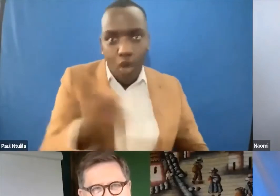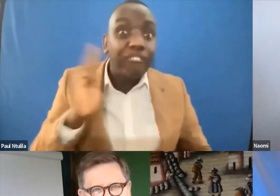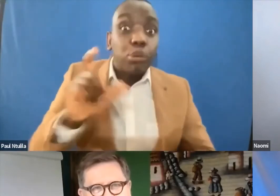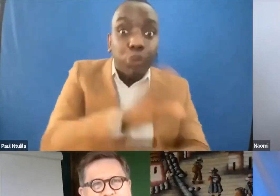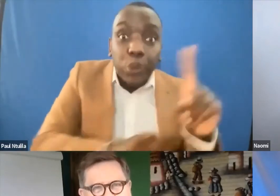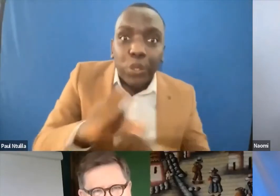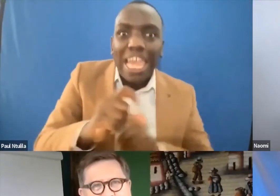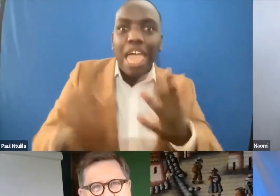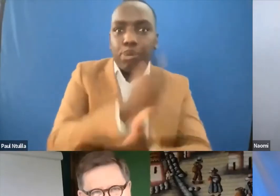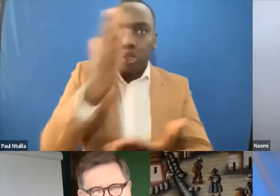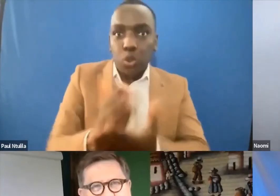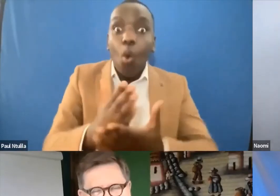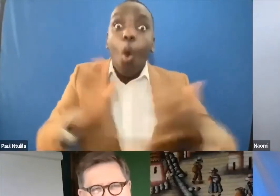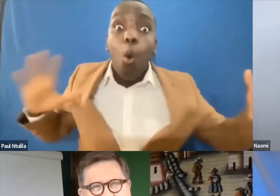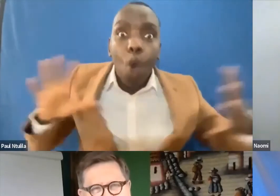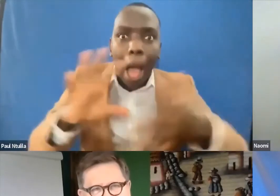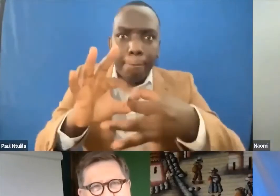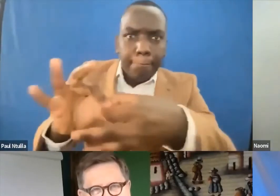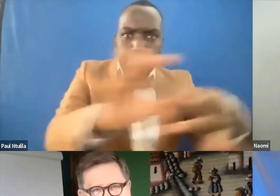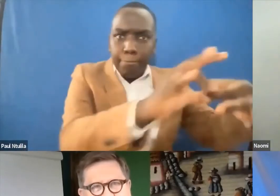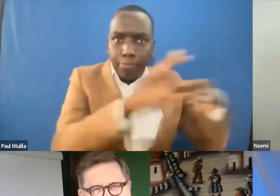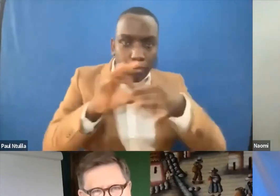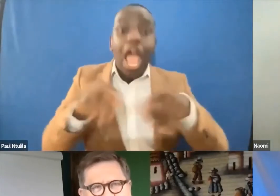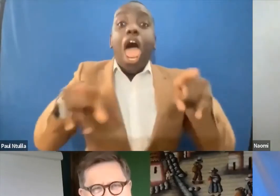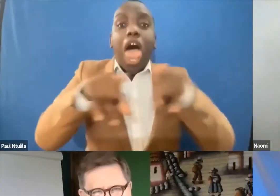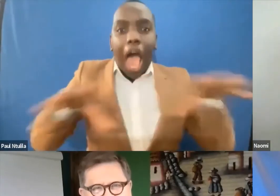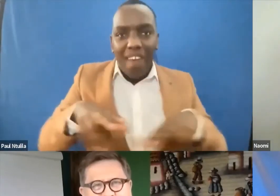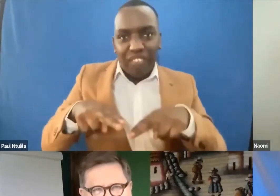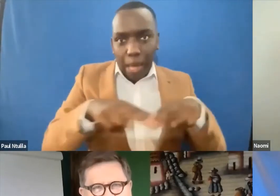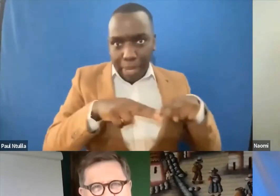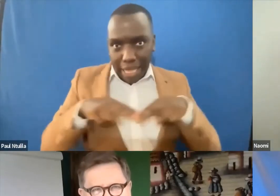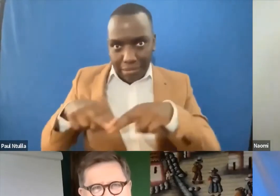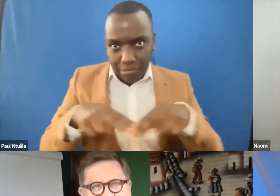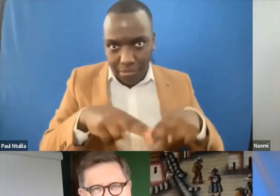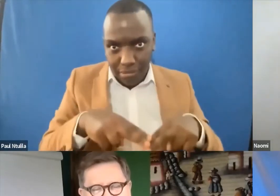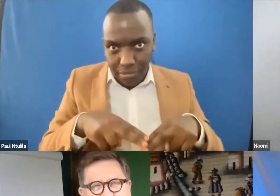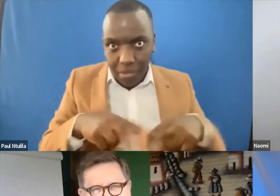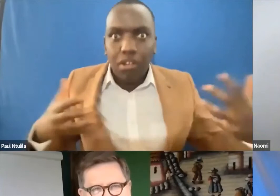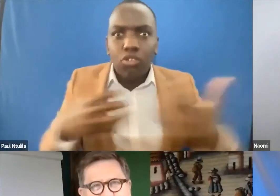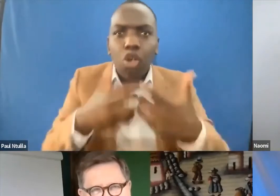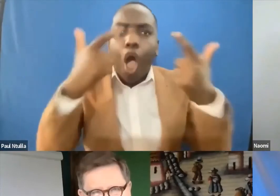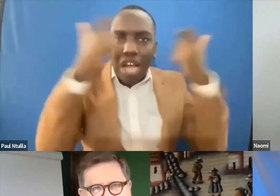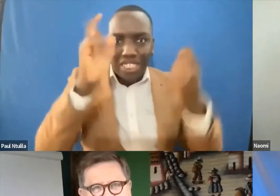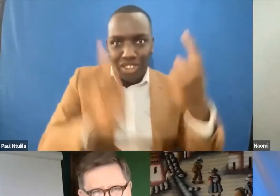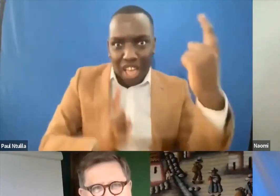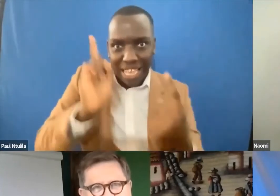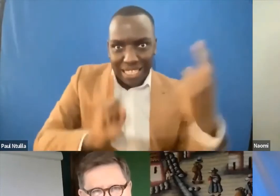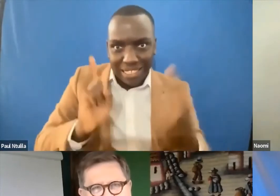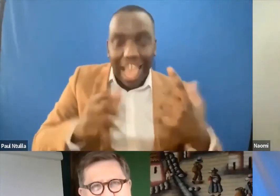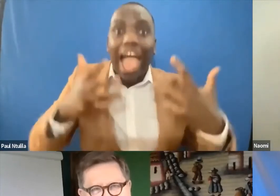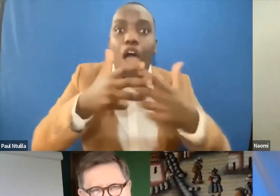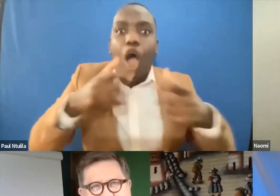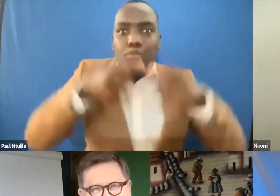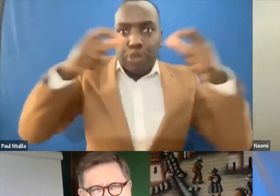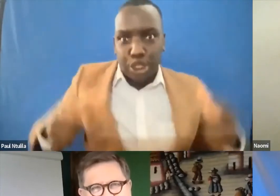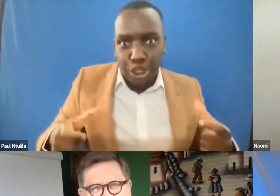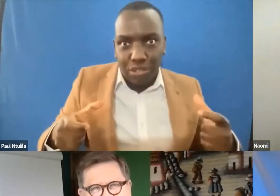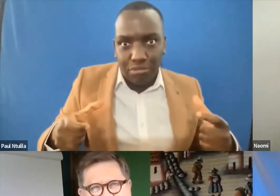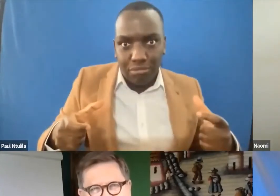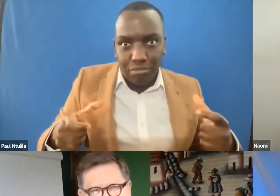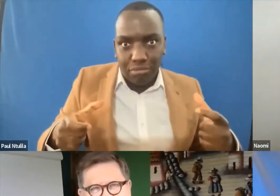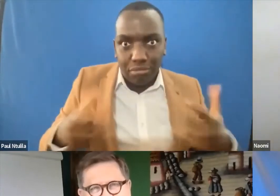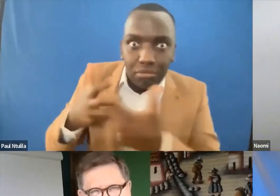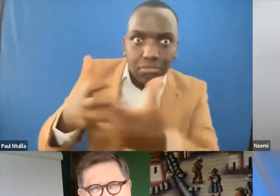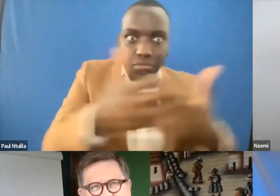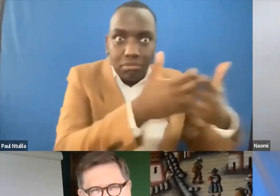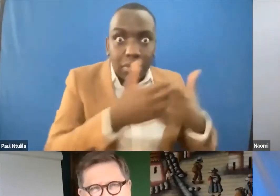and we really have to go with our heart and our passion to create those networks. We need to see each other as almost like a family, so we